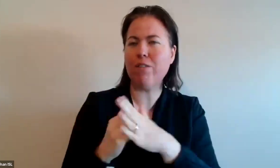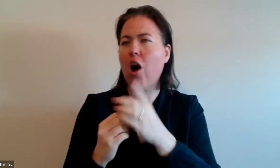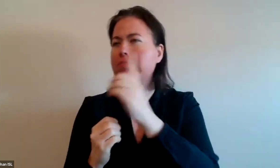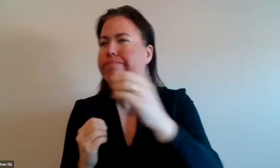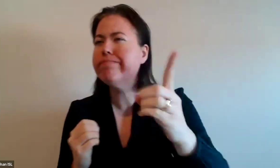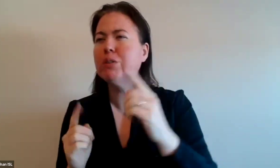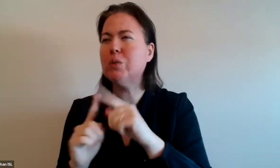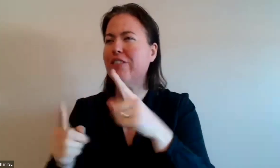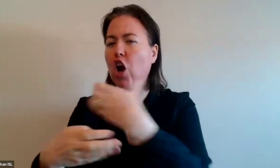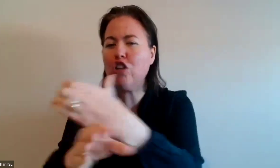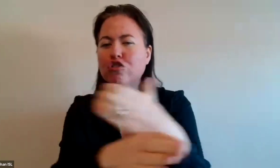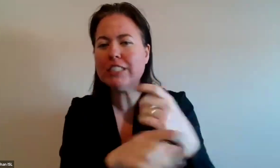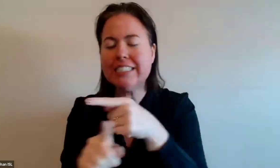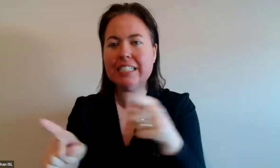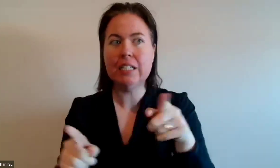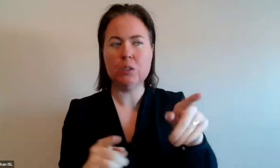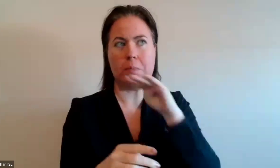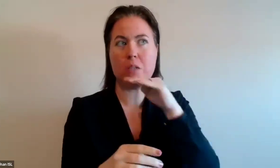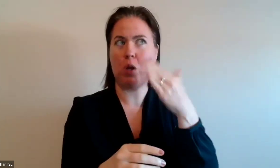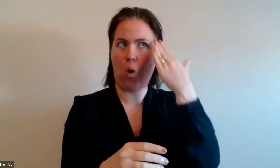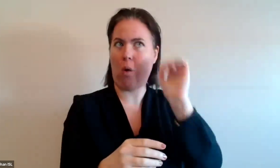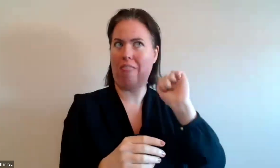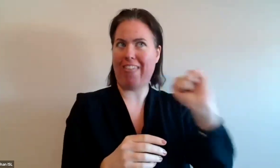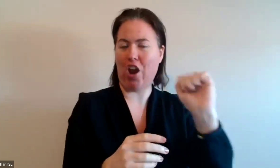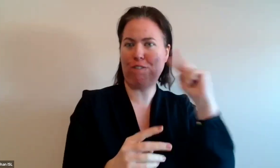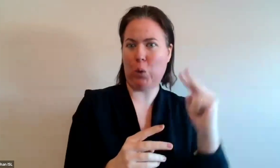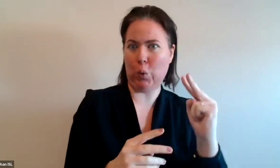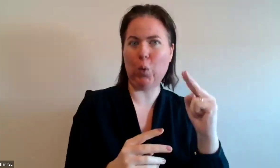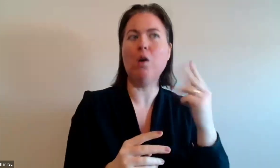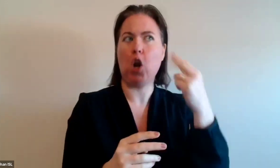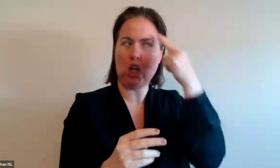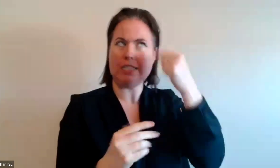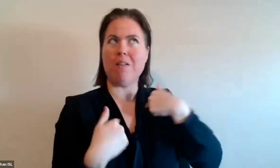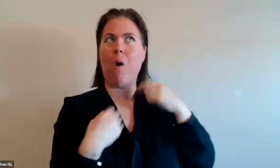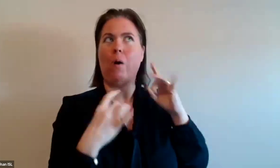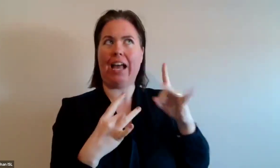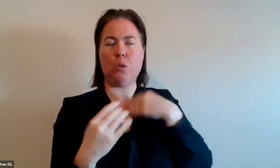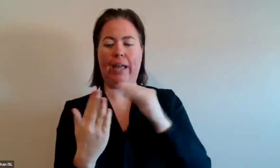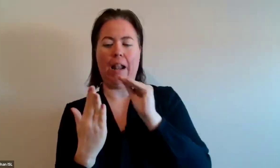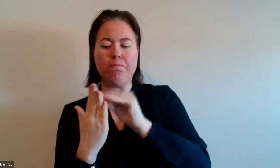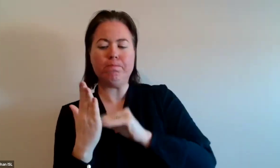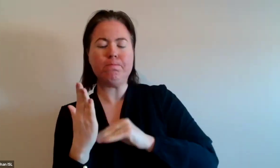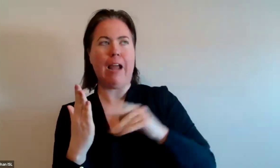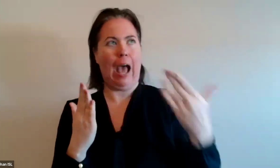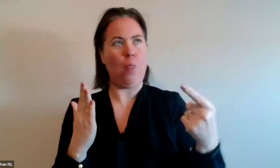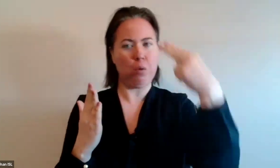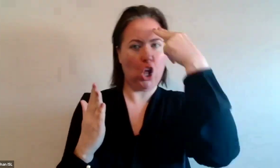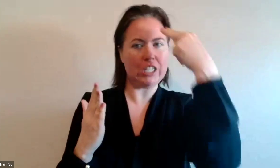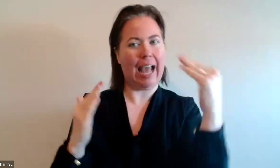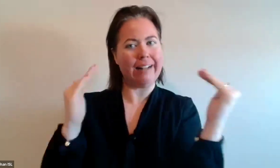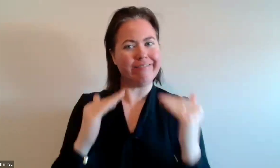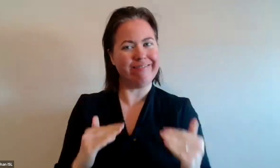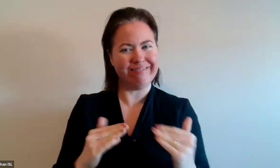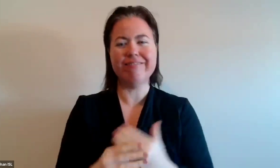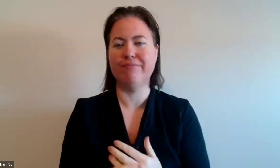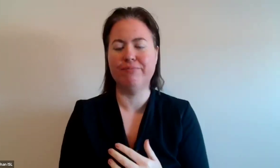we understand this from the perspective of the committee and we put it in terms that the committee will relate to.